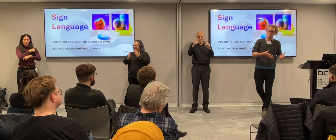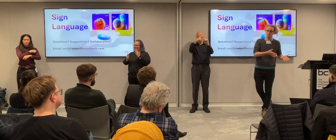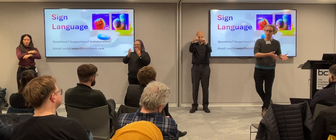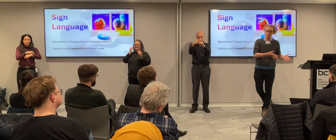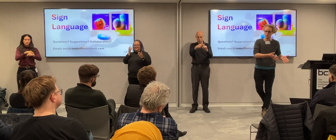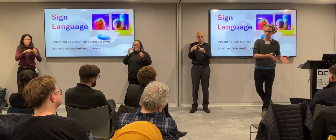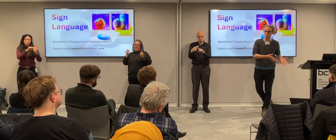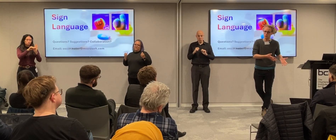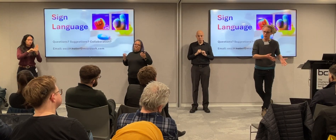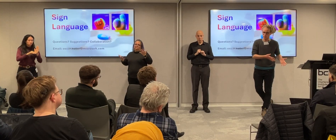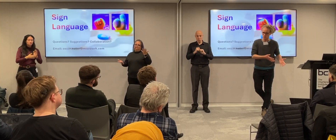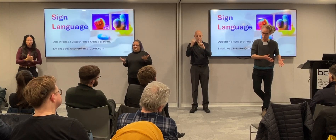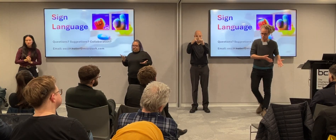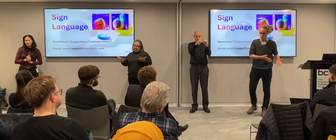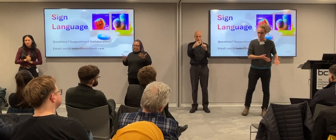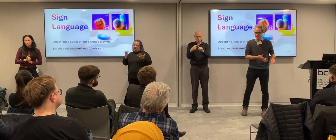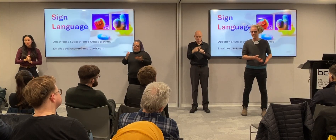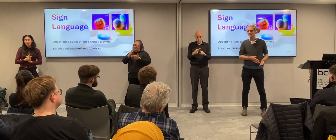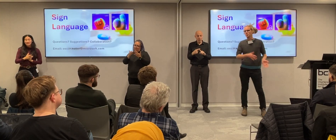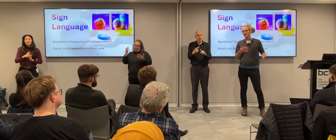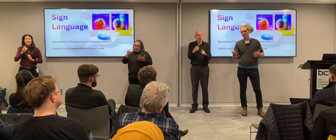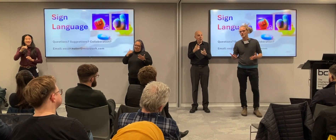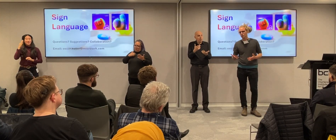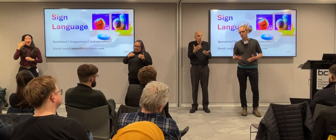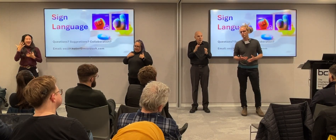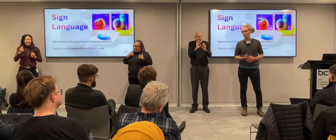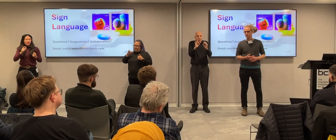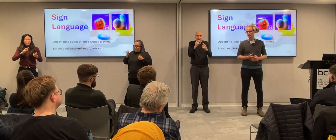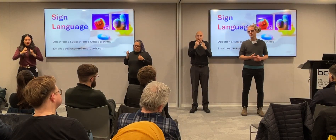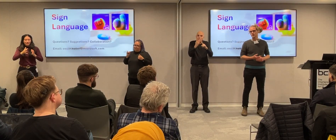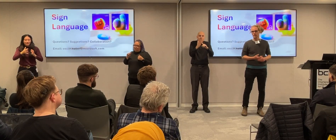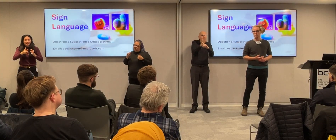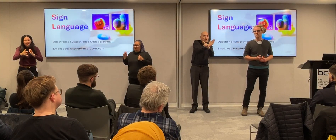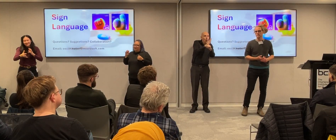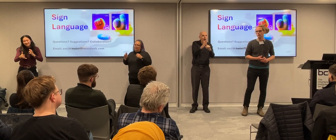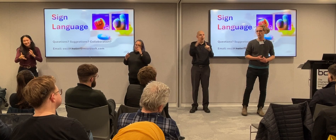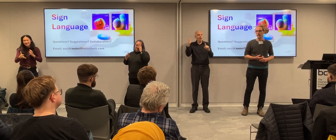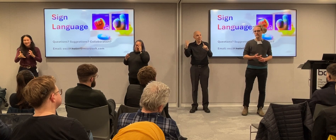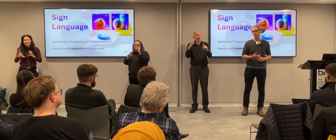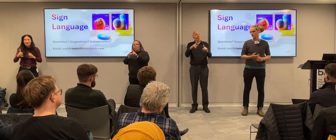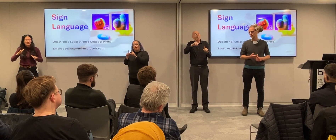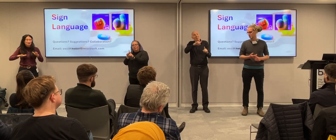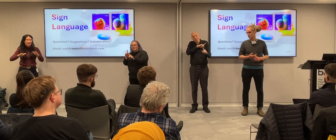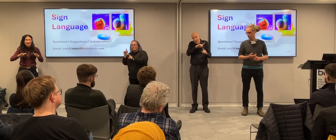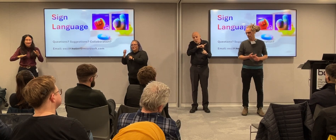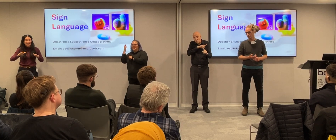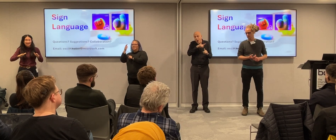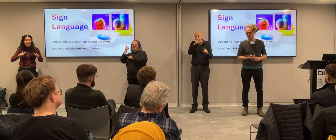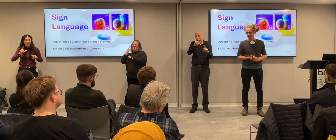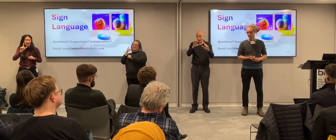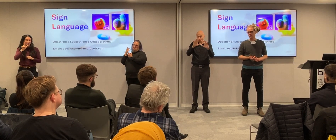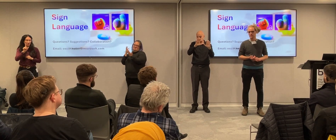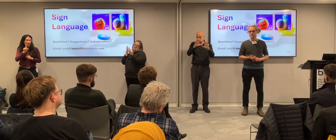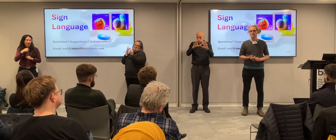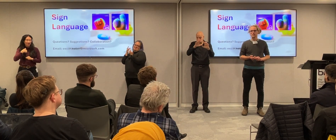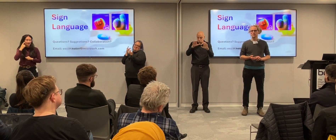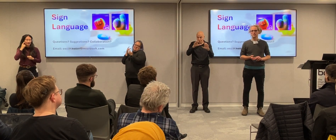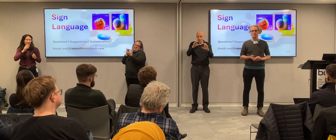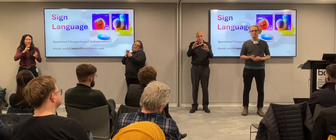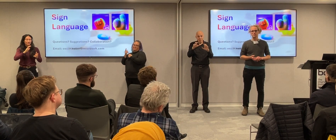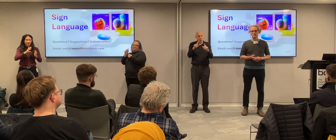that is part of the reason why we have jitter, probably. But that is also kind of a reason for why jitter doesn't matter in that case.